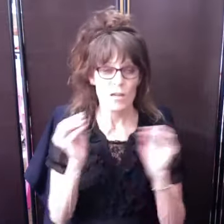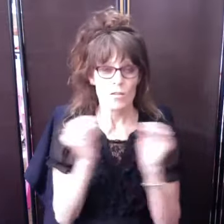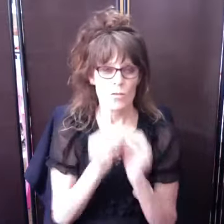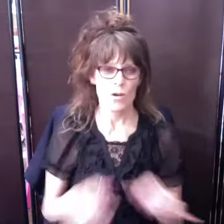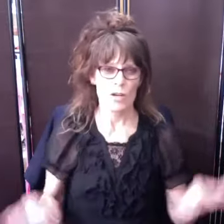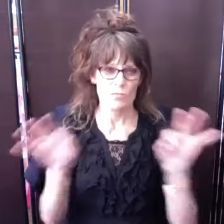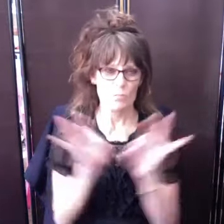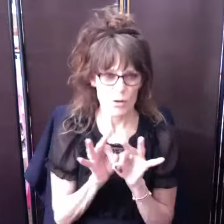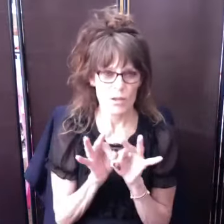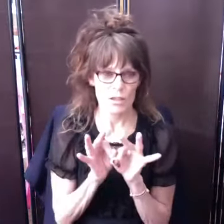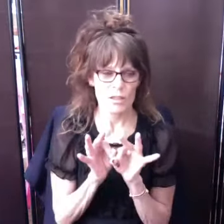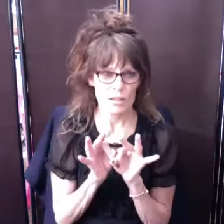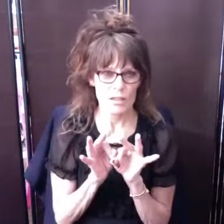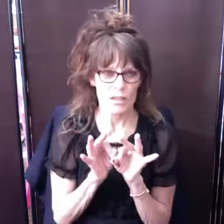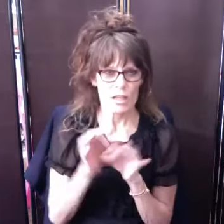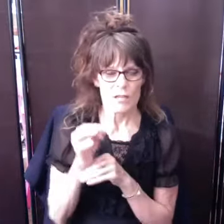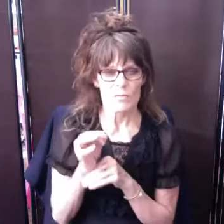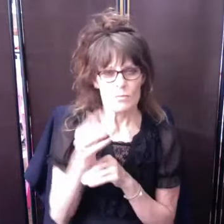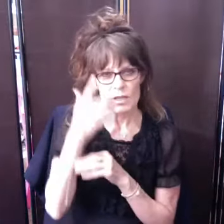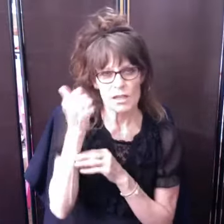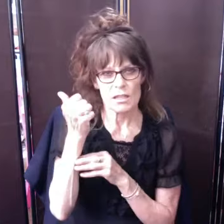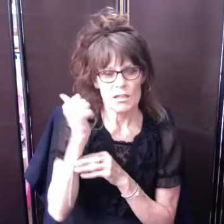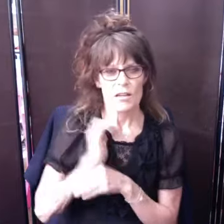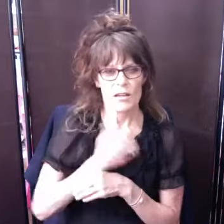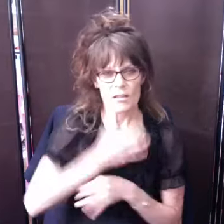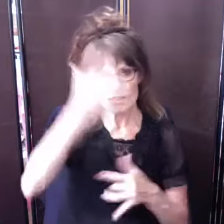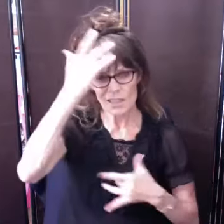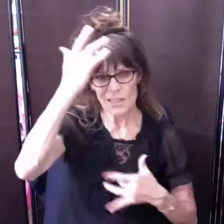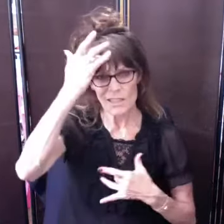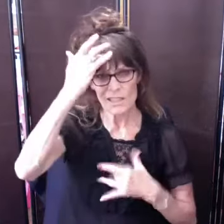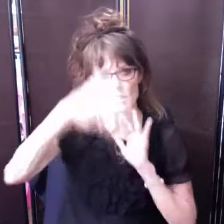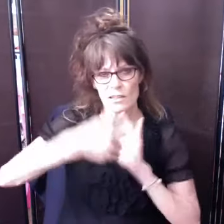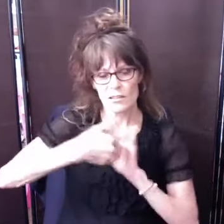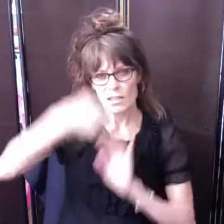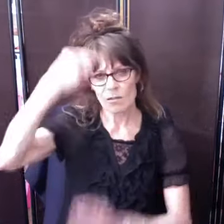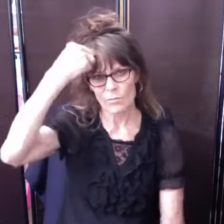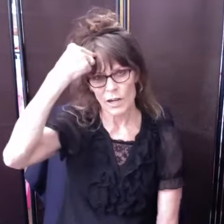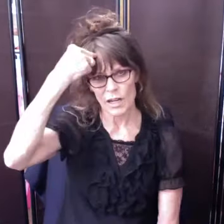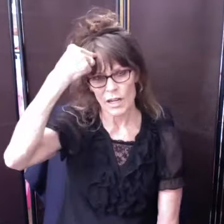brain, because the lizard part of the brain tells that woman above all else she has to protect what's growing inside her, but alcoholism is stronger than